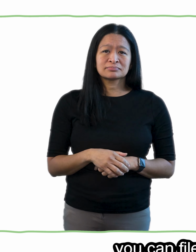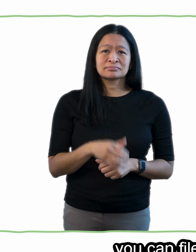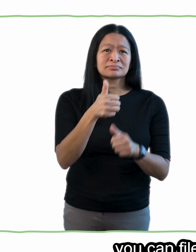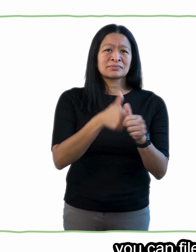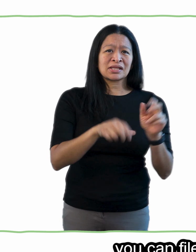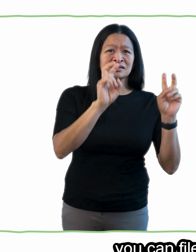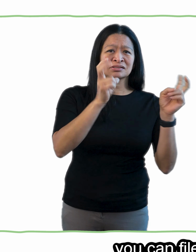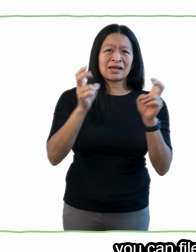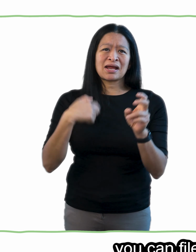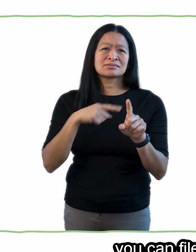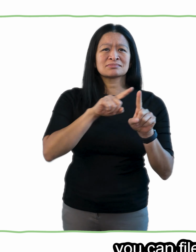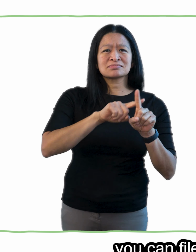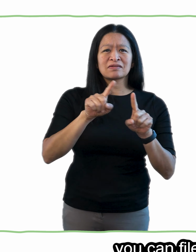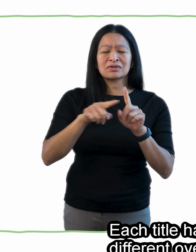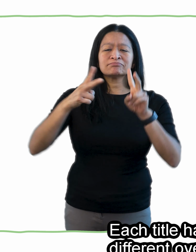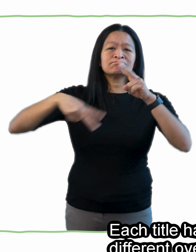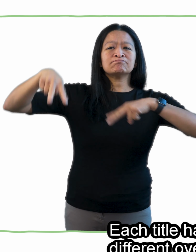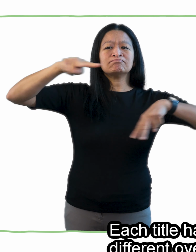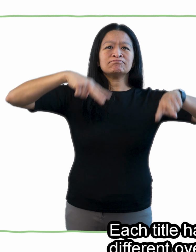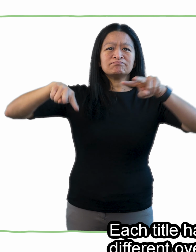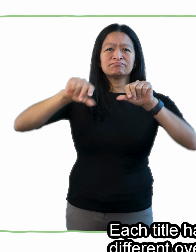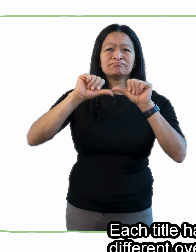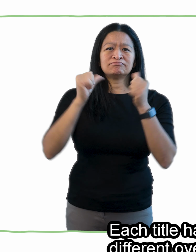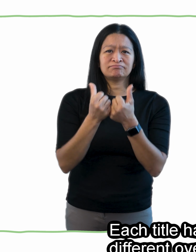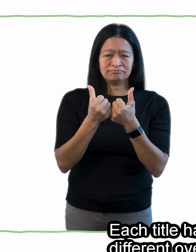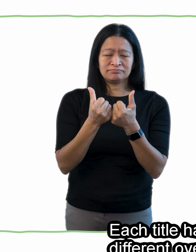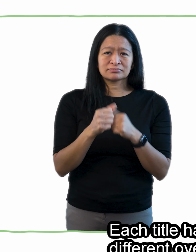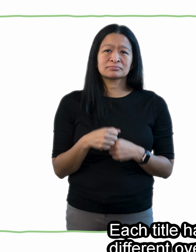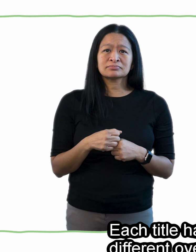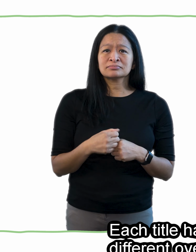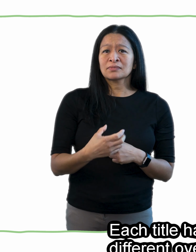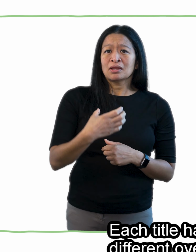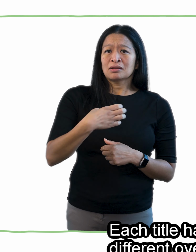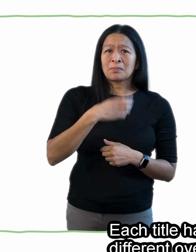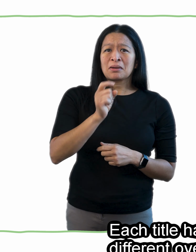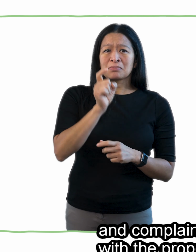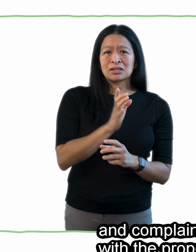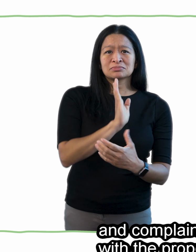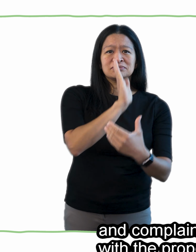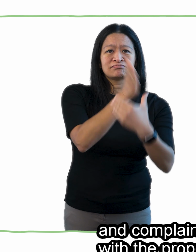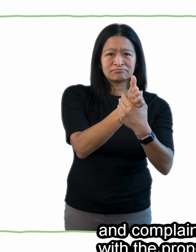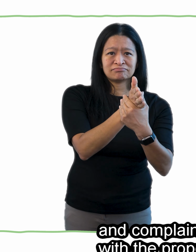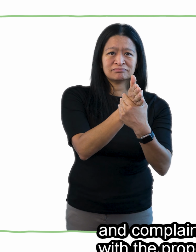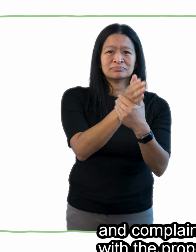a complaint. Each title has a different oversight agency, and complaints must be